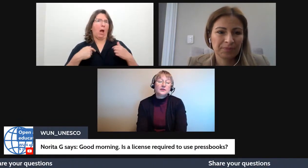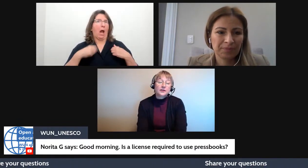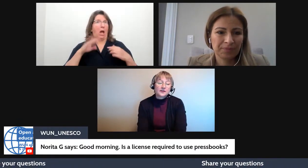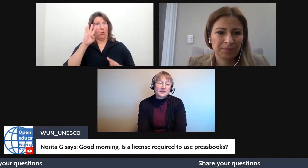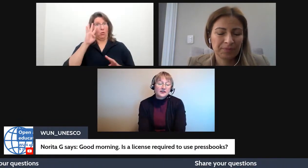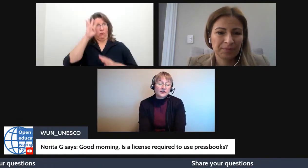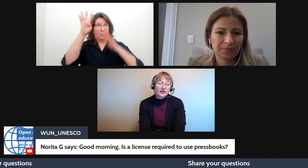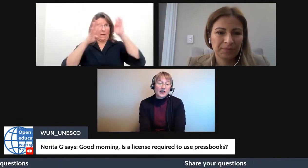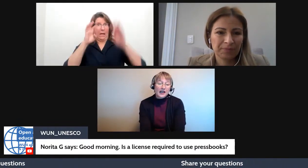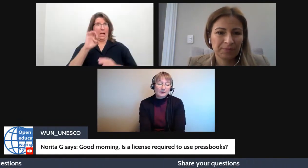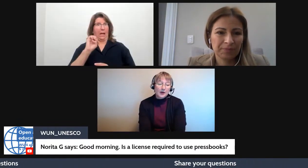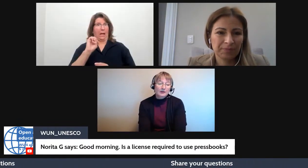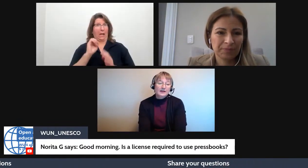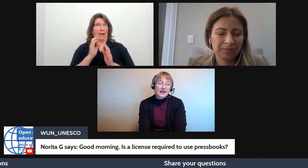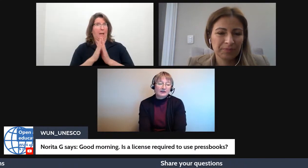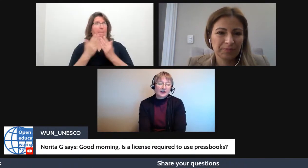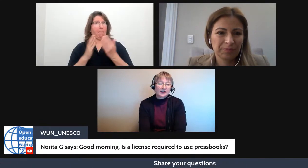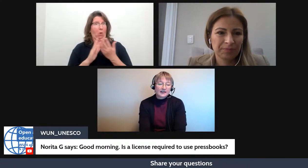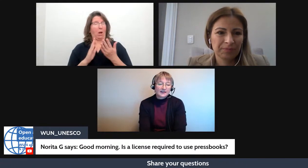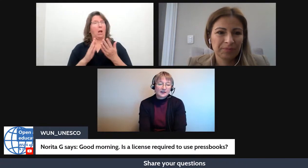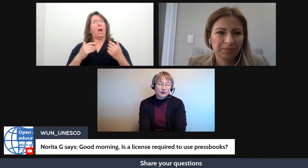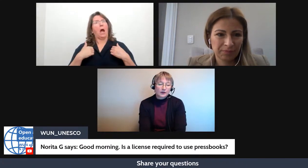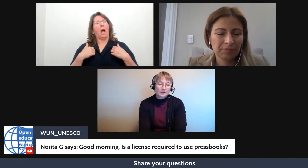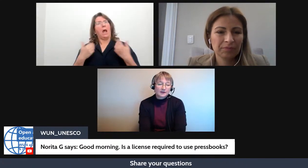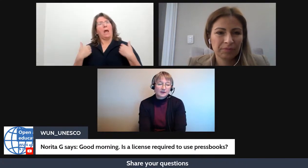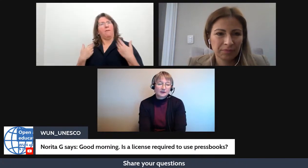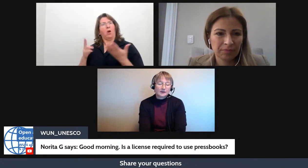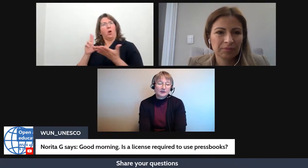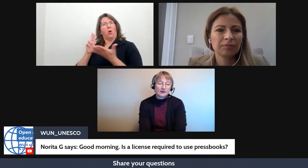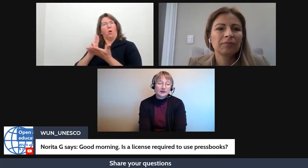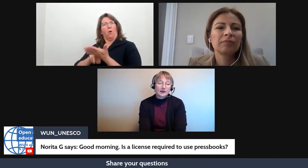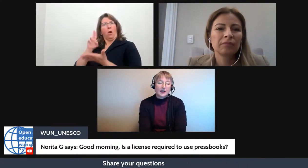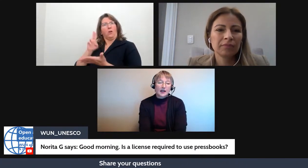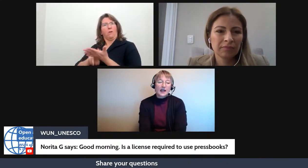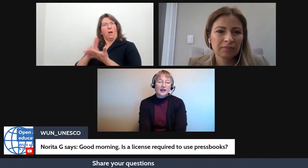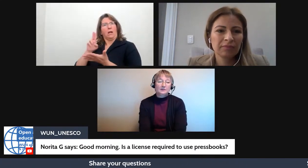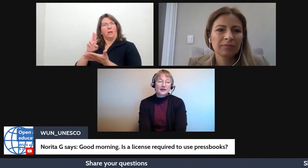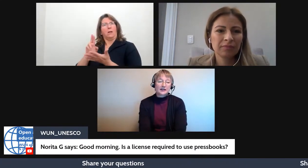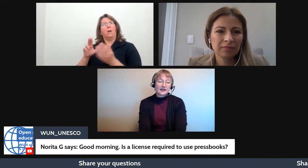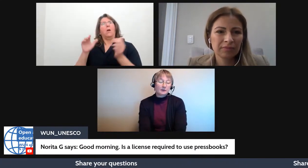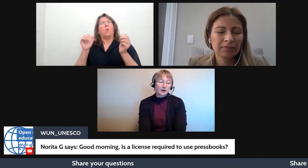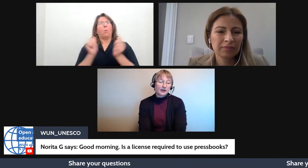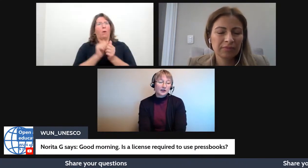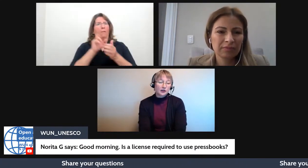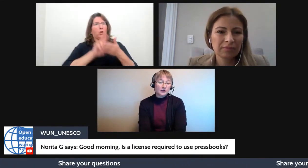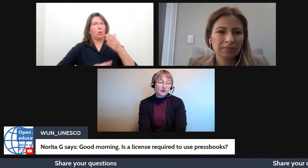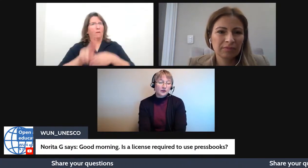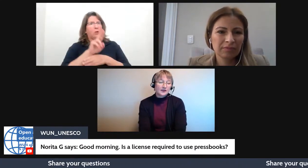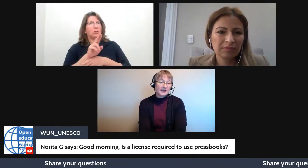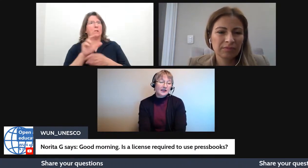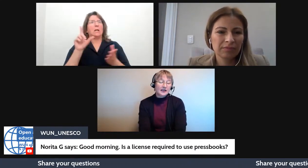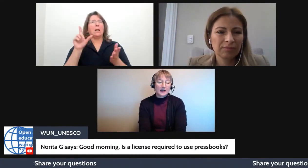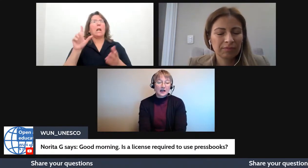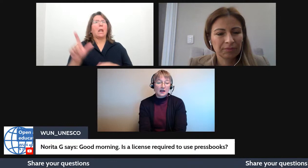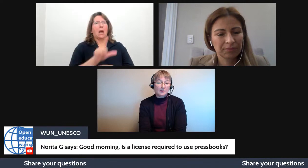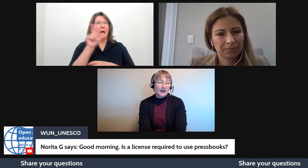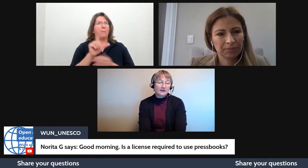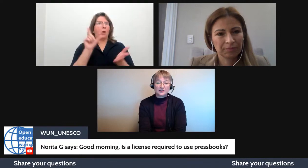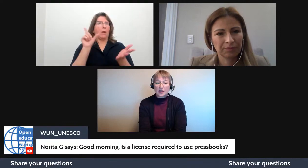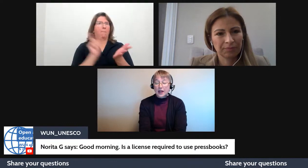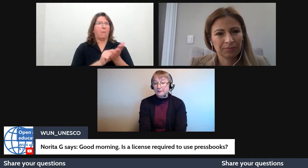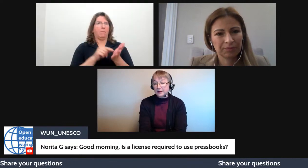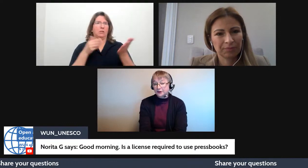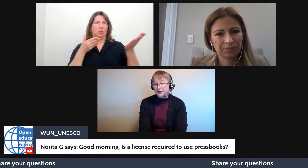the universities or the libraries have a license agreement. And because I work at the university,